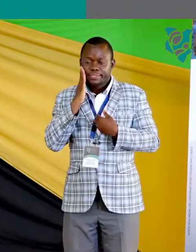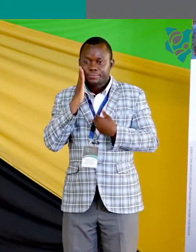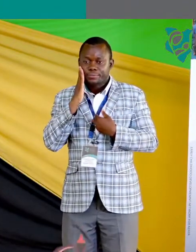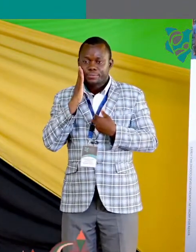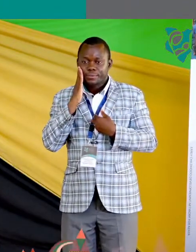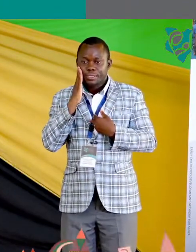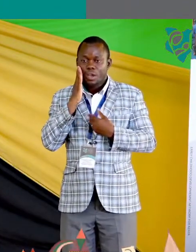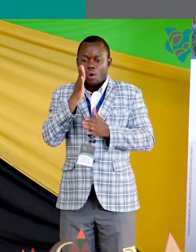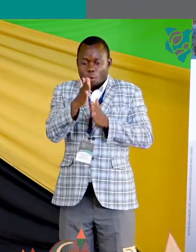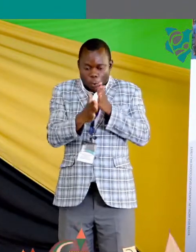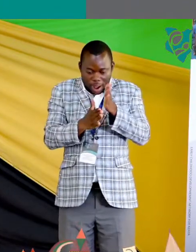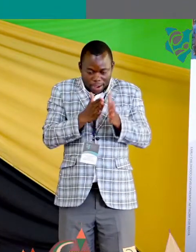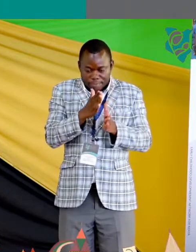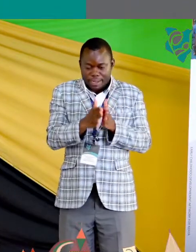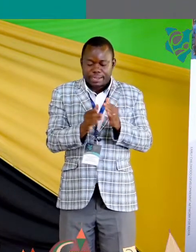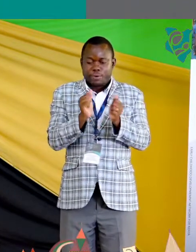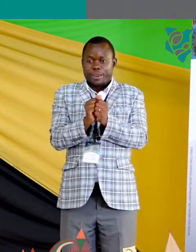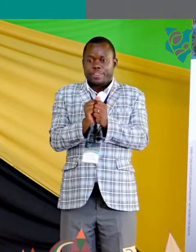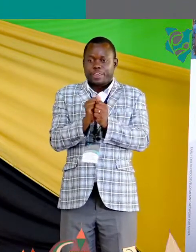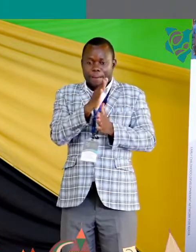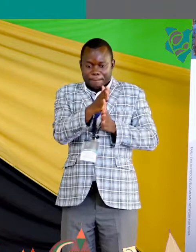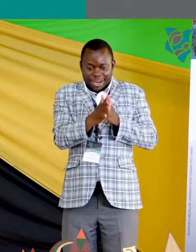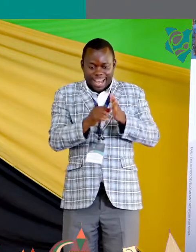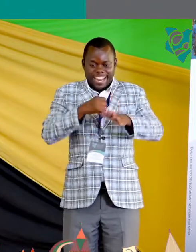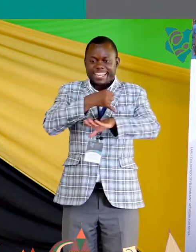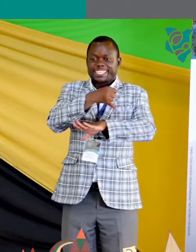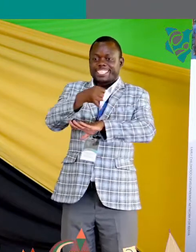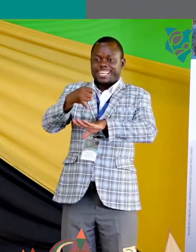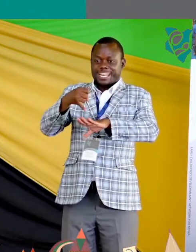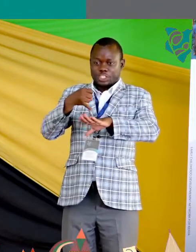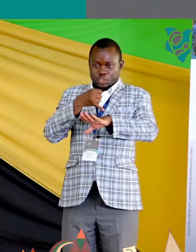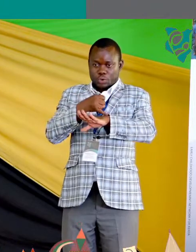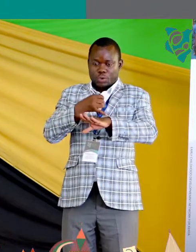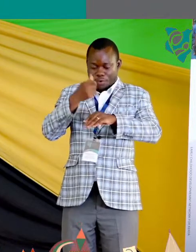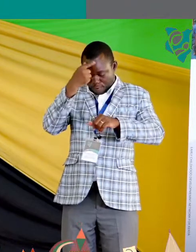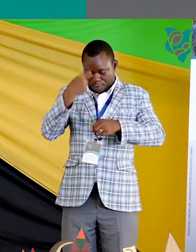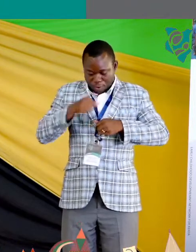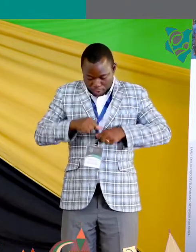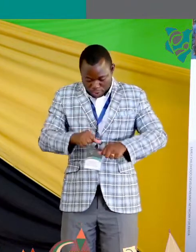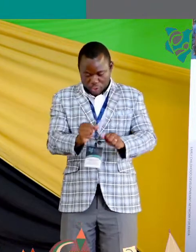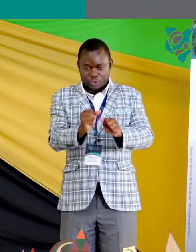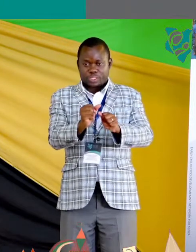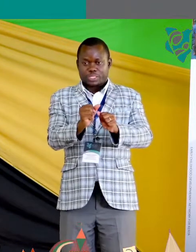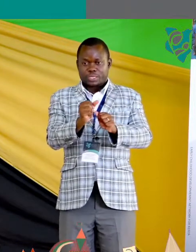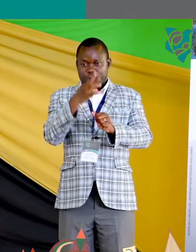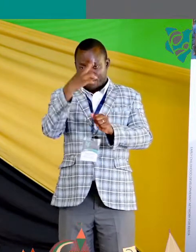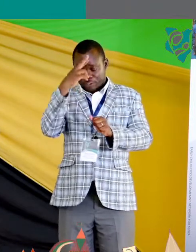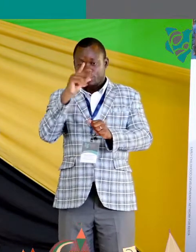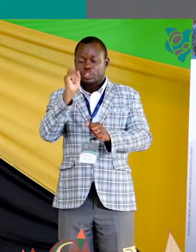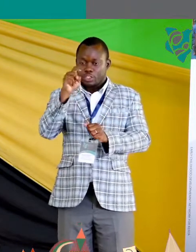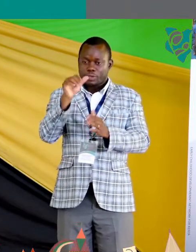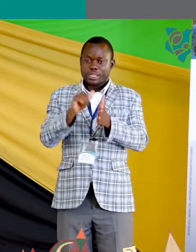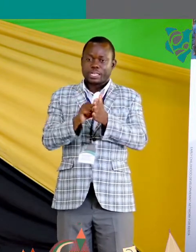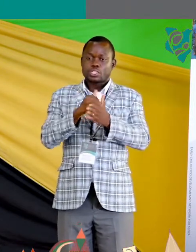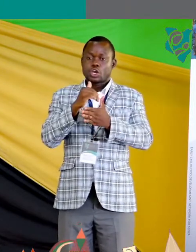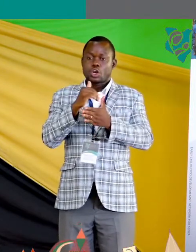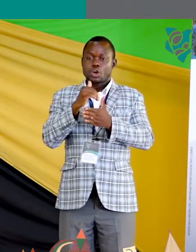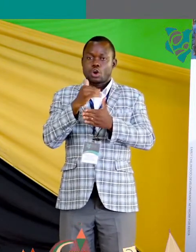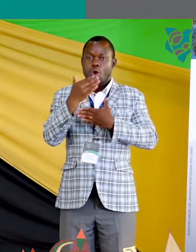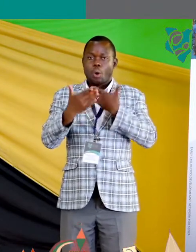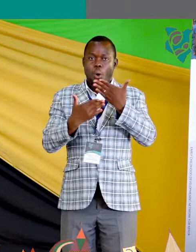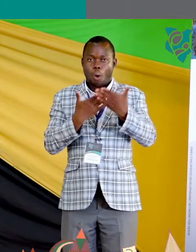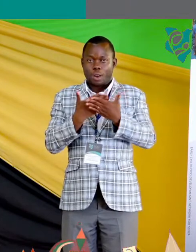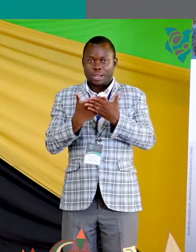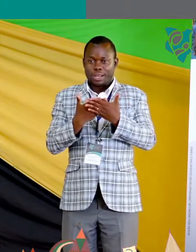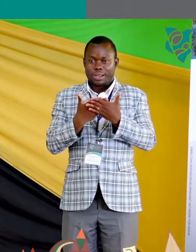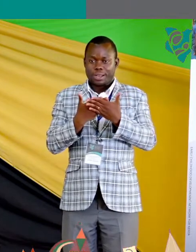Plan International, and we faded. We have not let it die for continuity purposes, and with this was a dream of people like Patrick